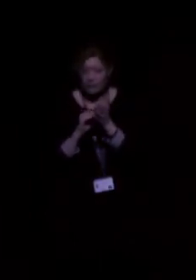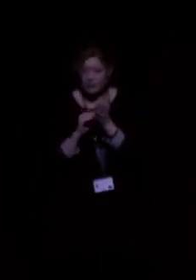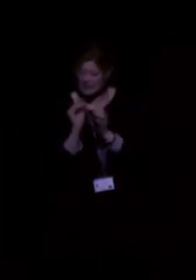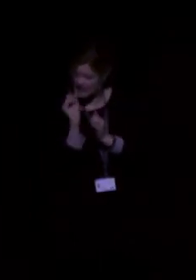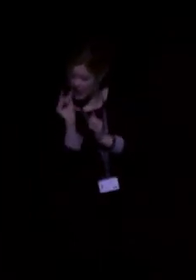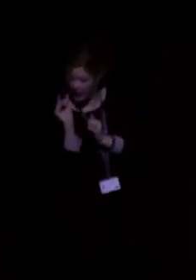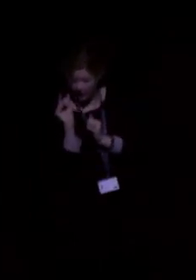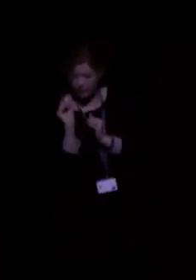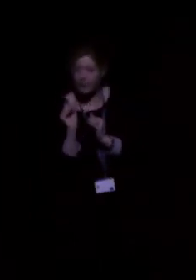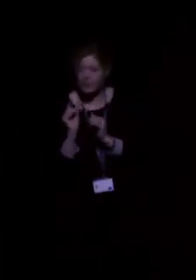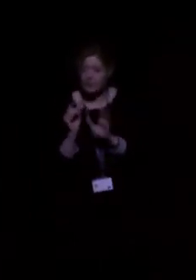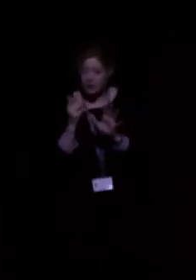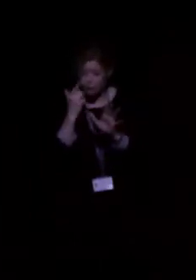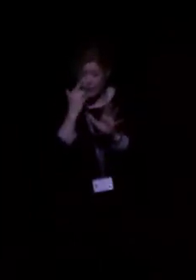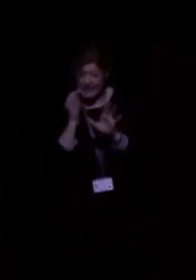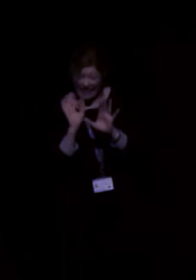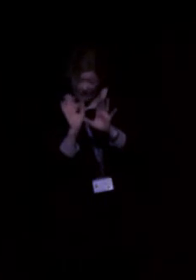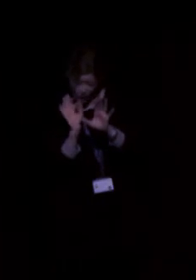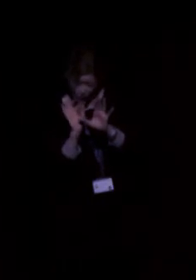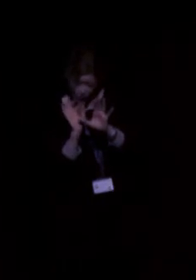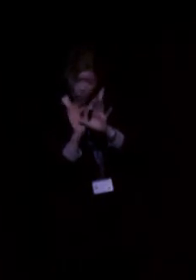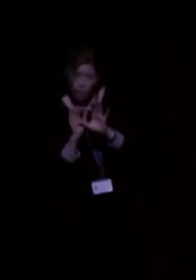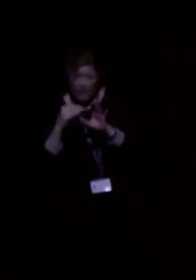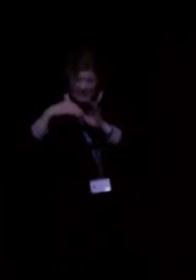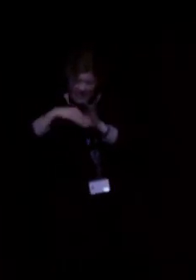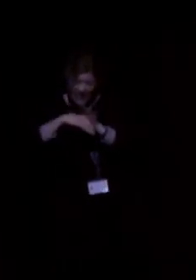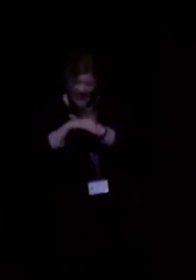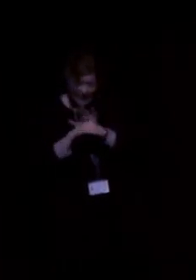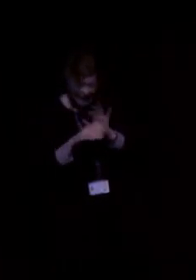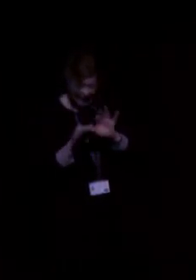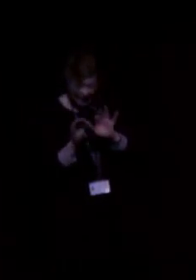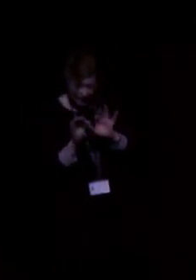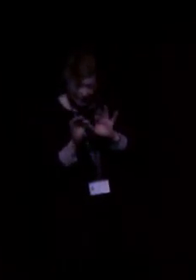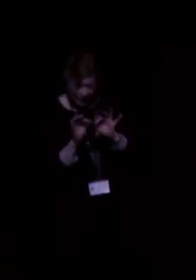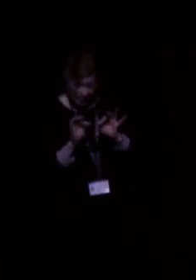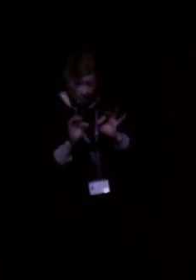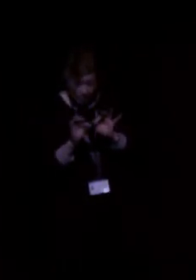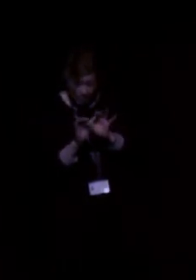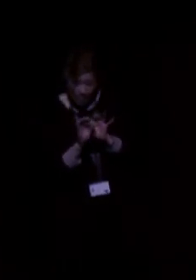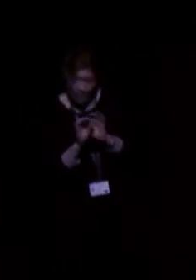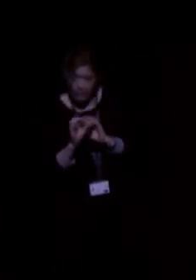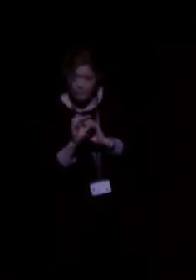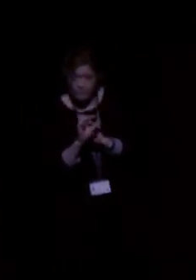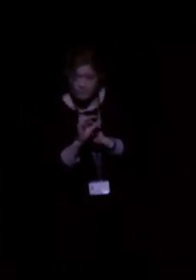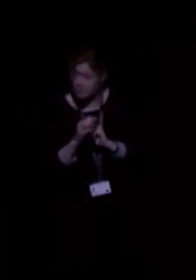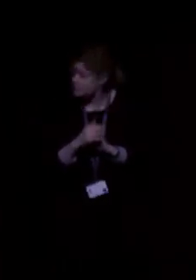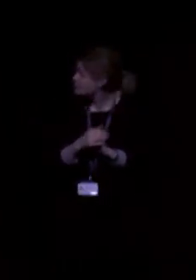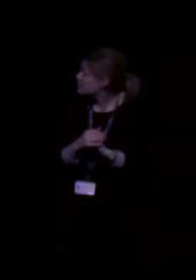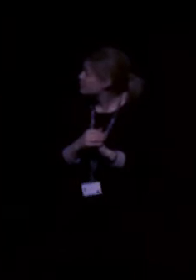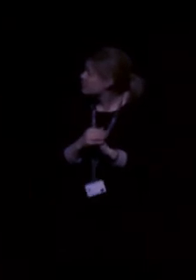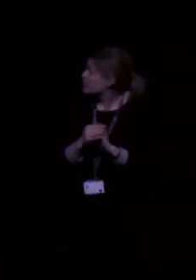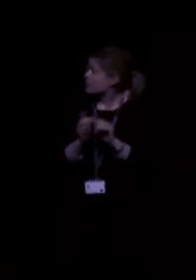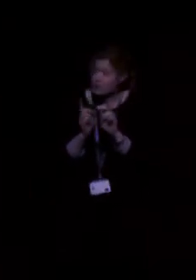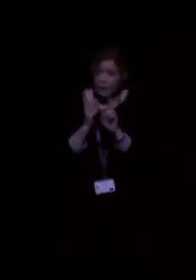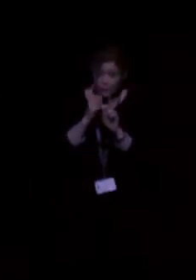one has to do is to gently negotiate that into the inner ear as finely as possible, and essentially place the shepherd's crook over